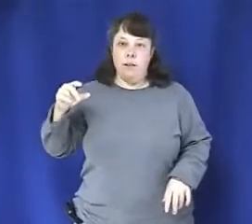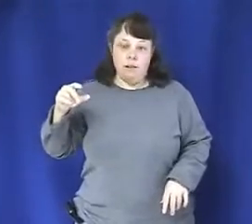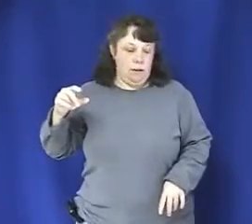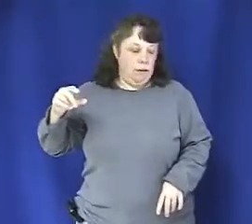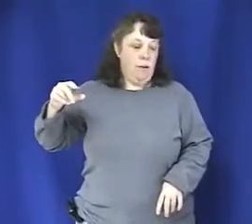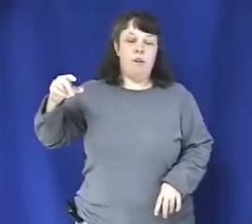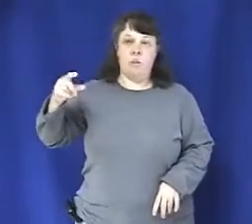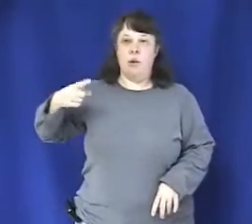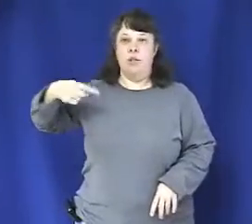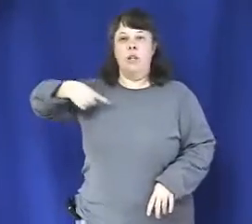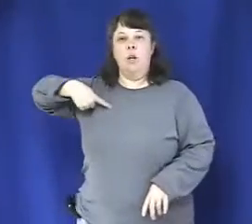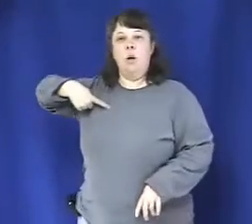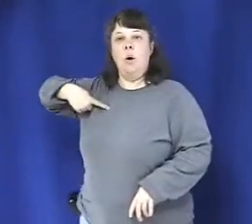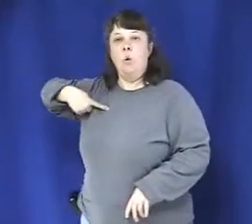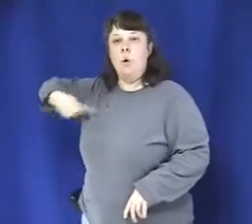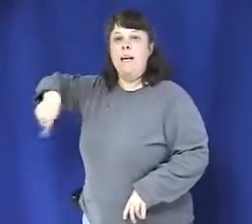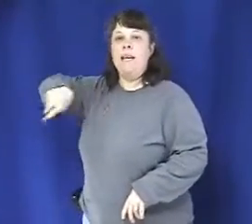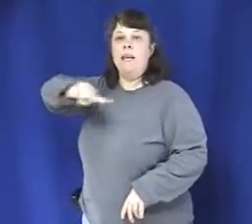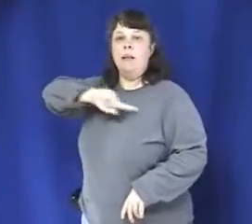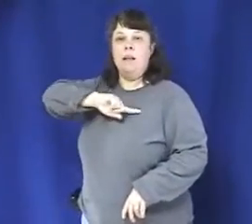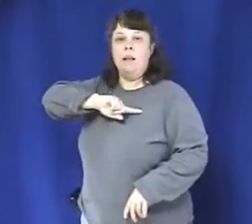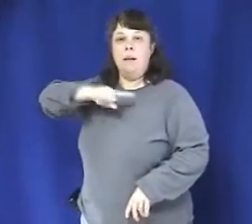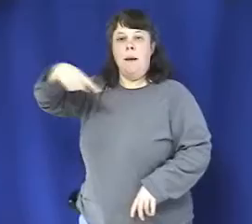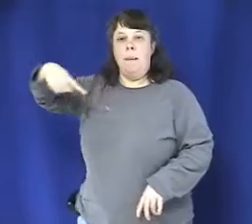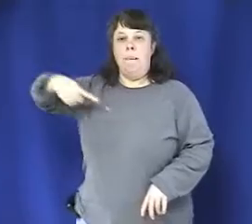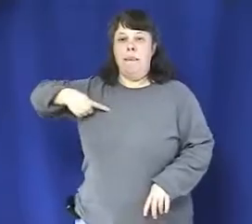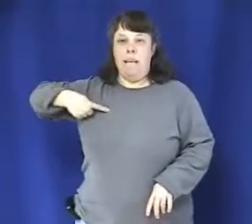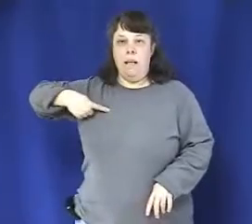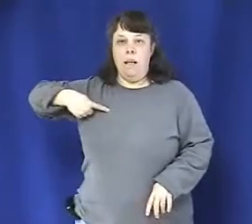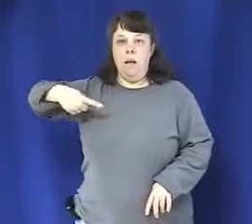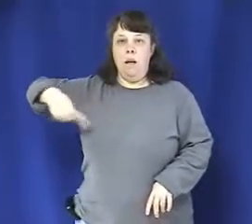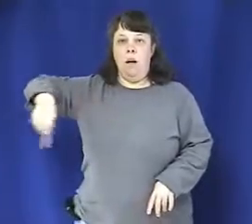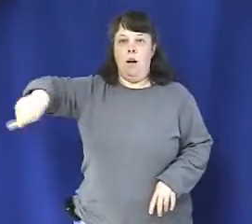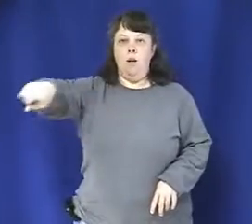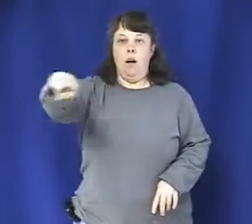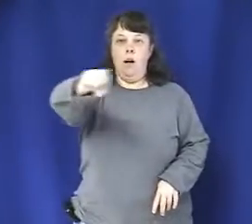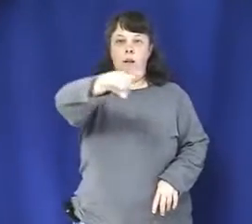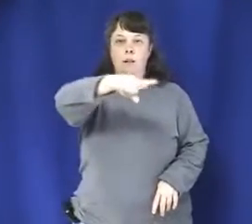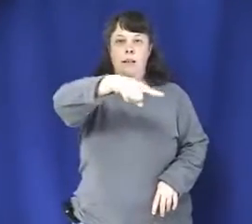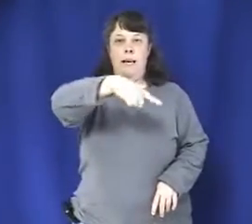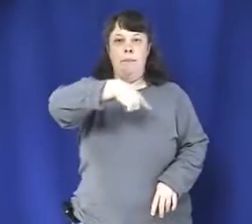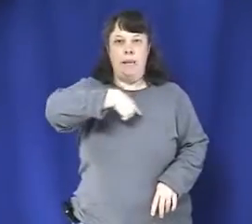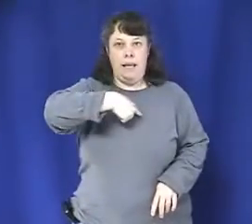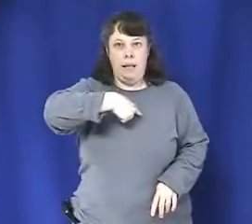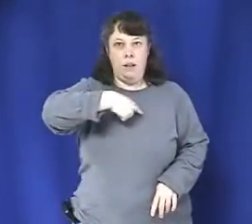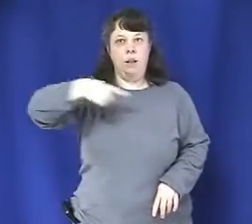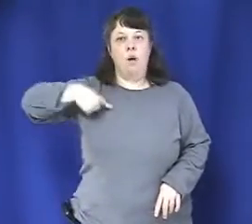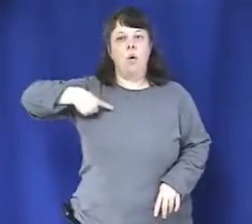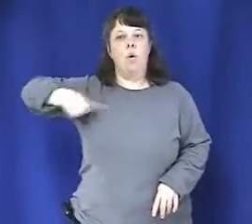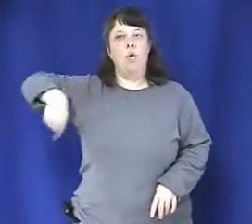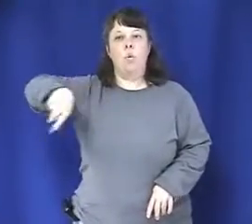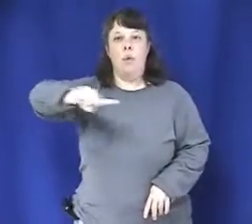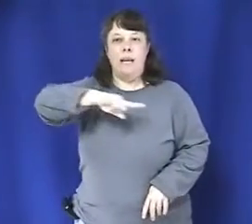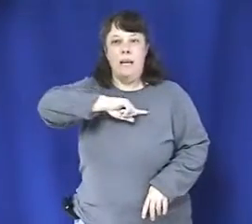Plurals, first person, we, me, all y'all, and me, we.